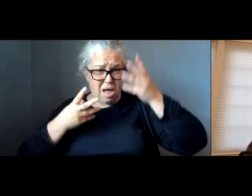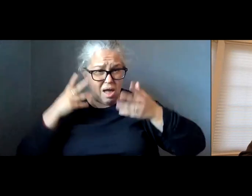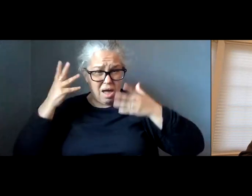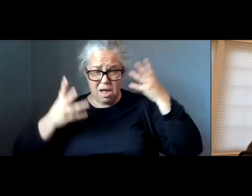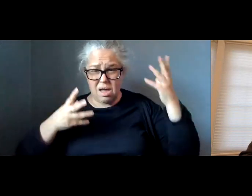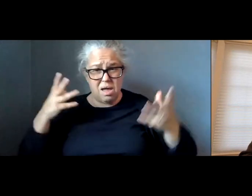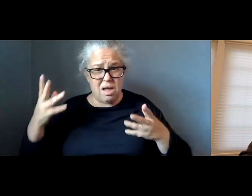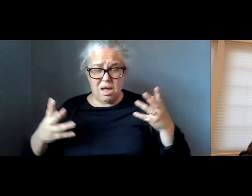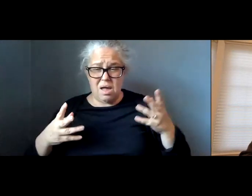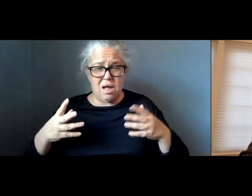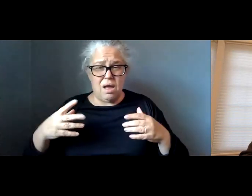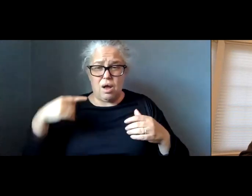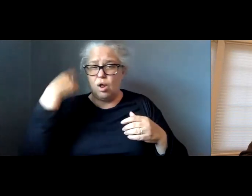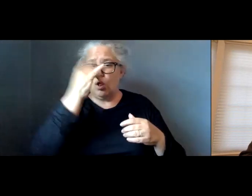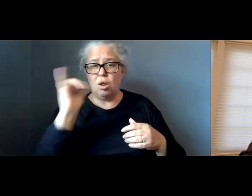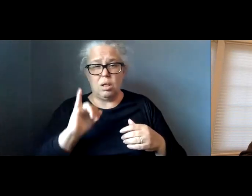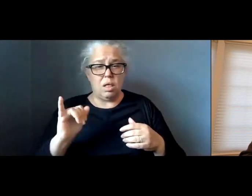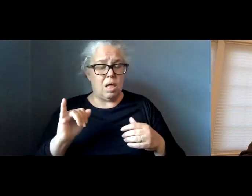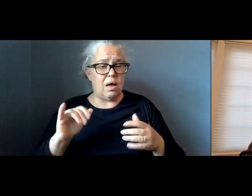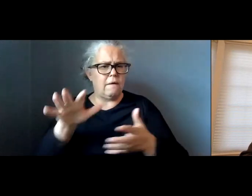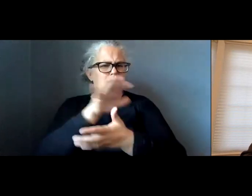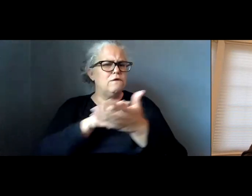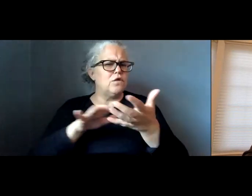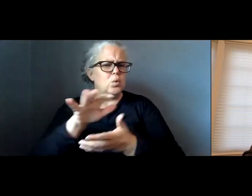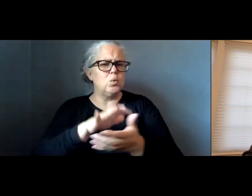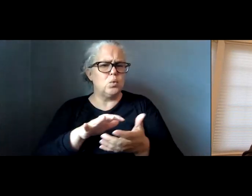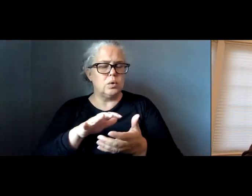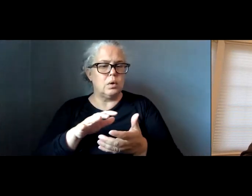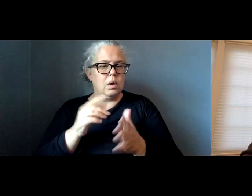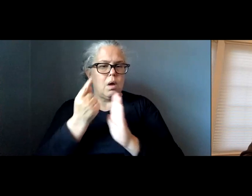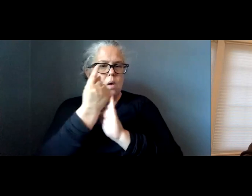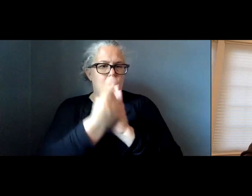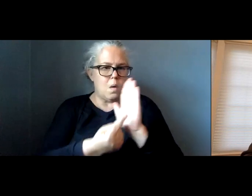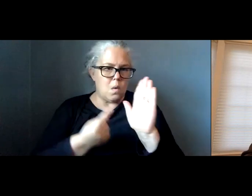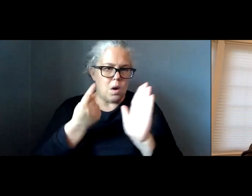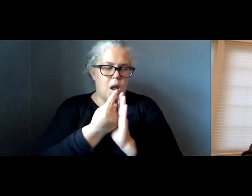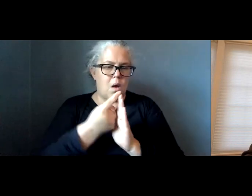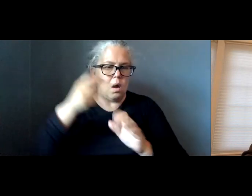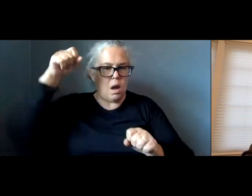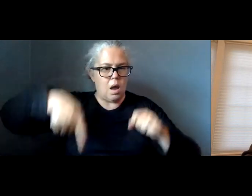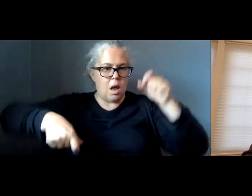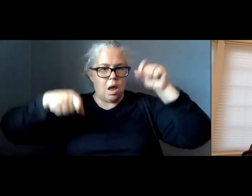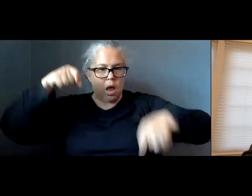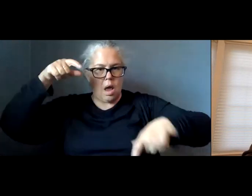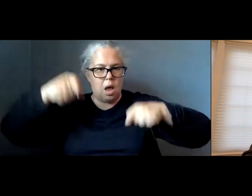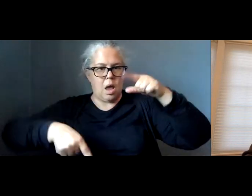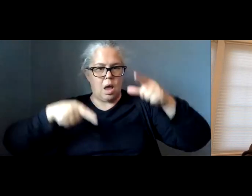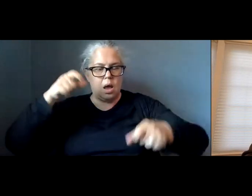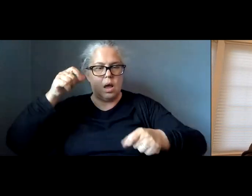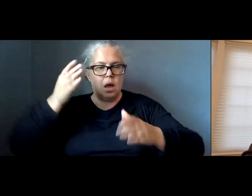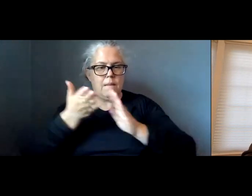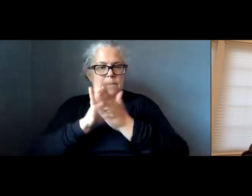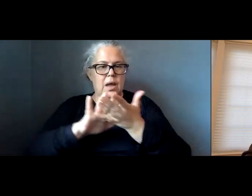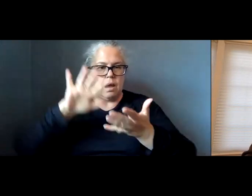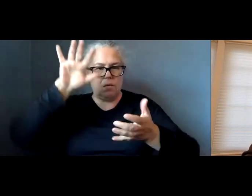hood gave her the air of bewilderment. After an hour, the pelting hail switched to a driving rain. By now, I could